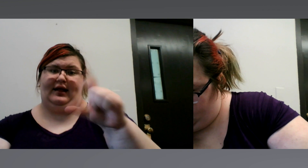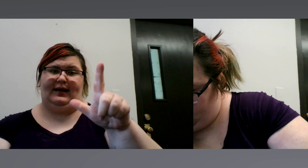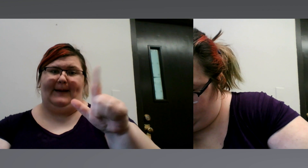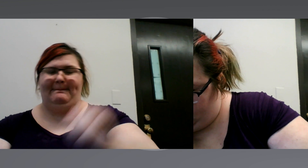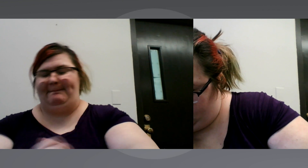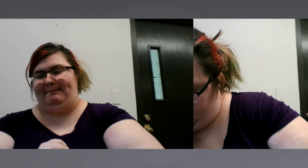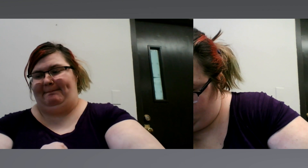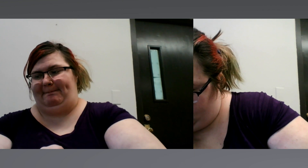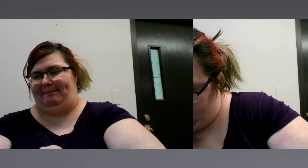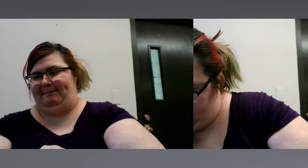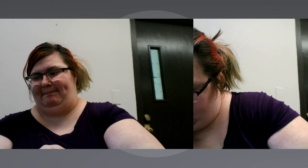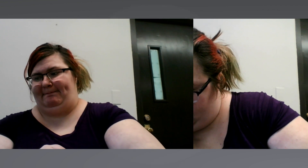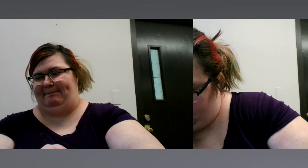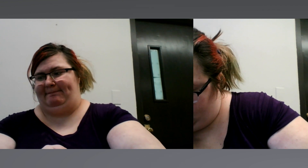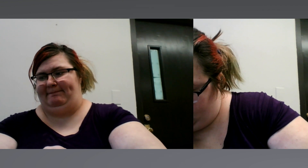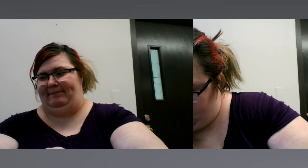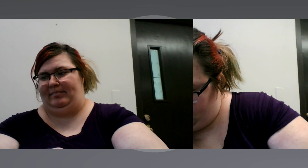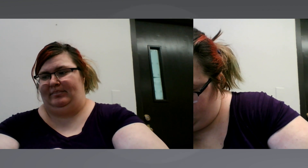story.